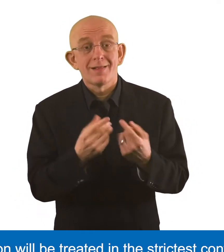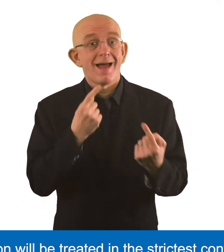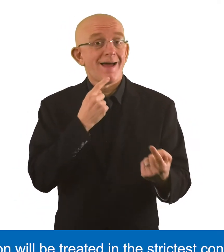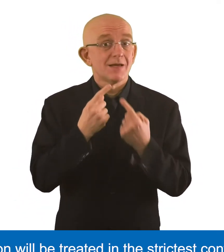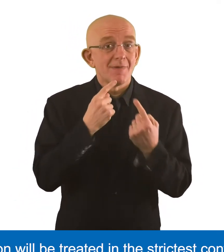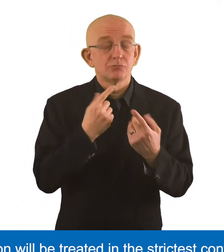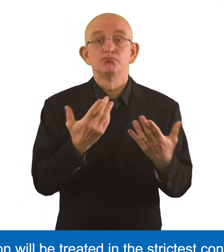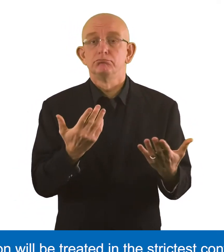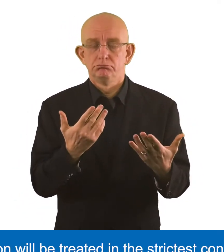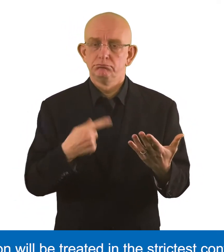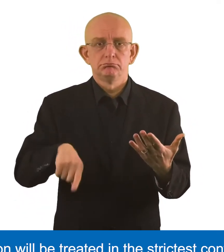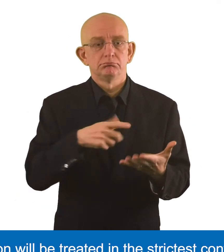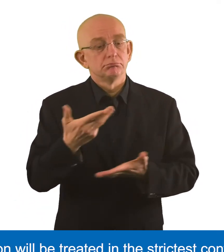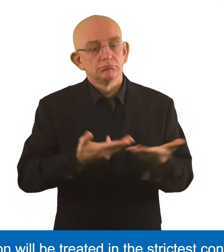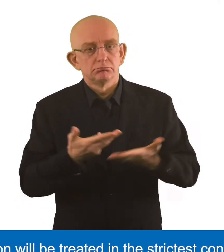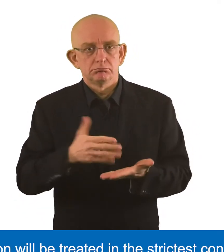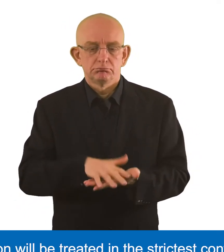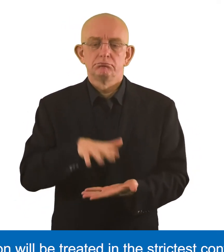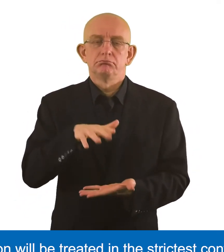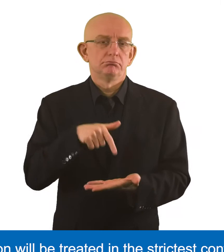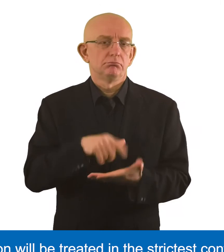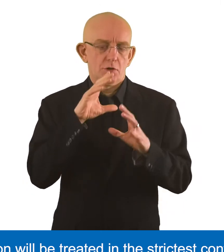All information will be treated in the strictest confidence.